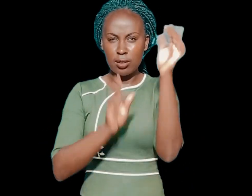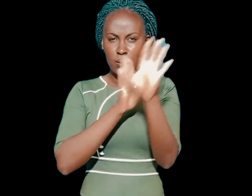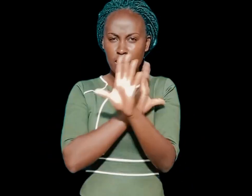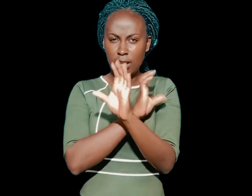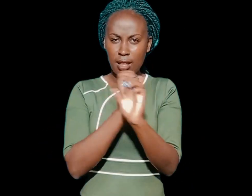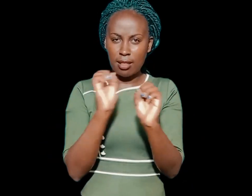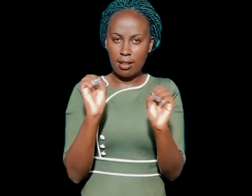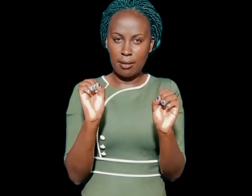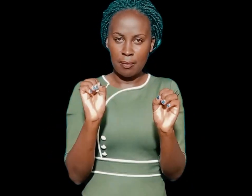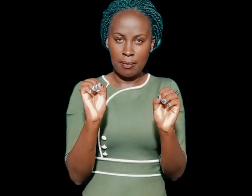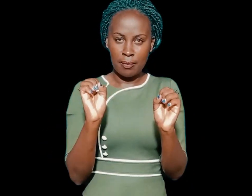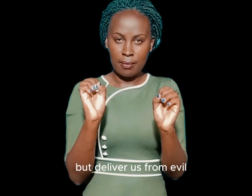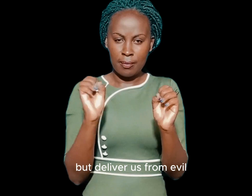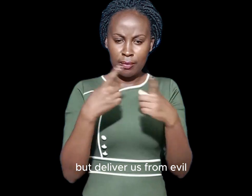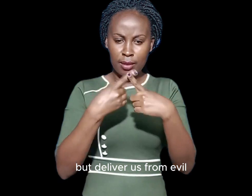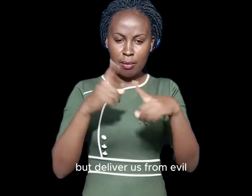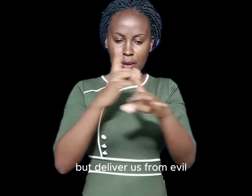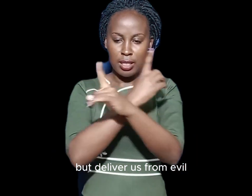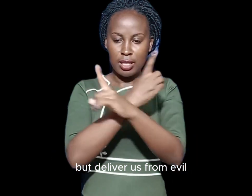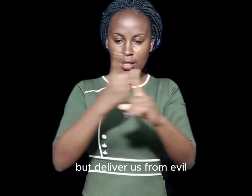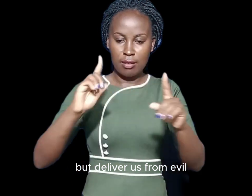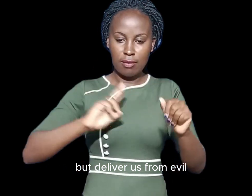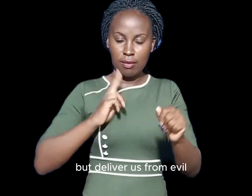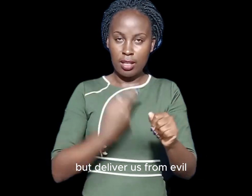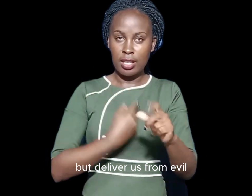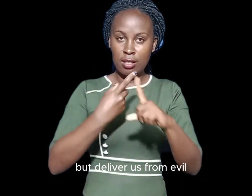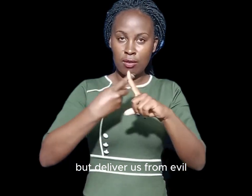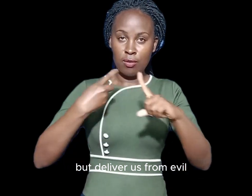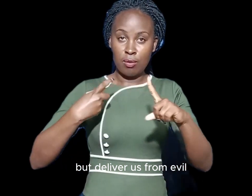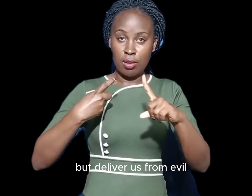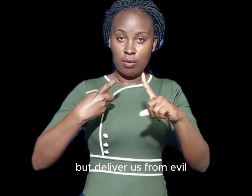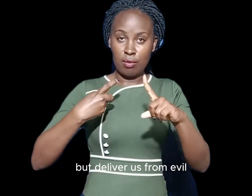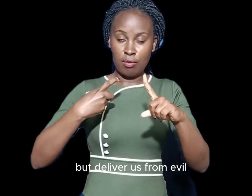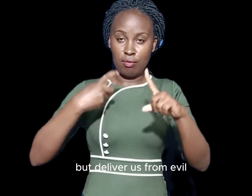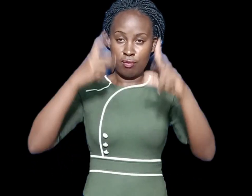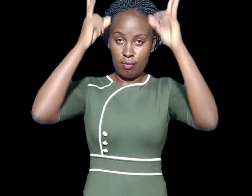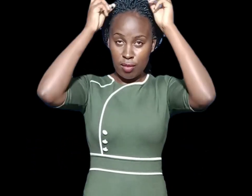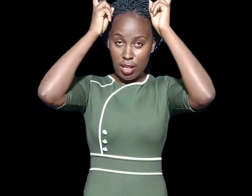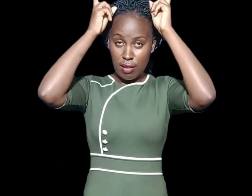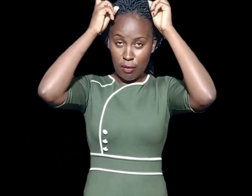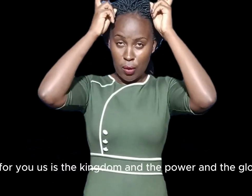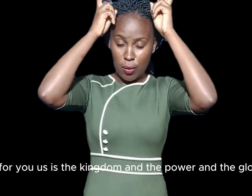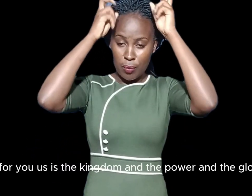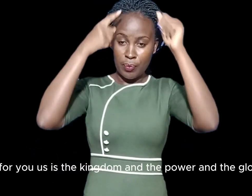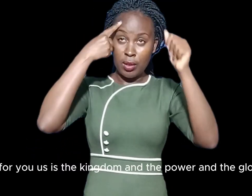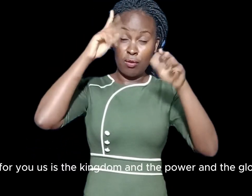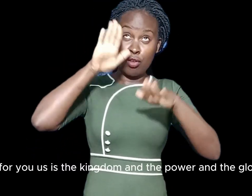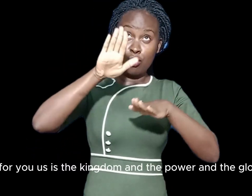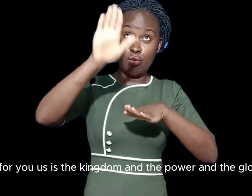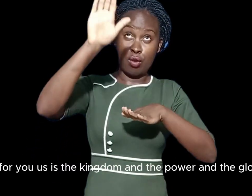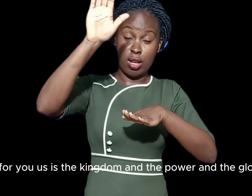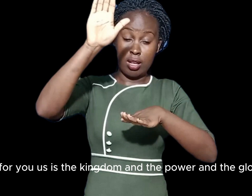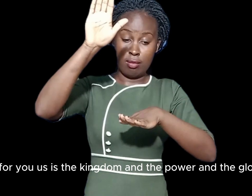But deliver us from evil For yours is the kingdom